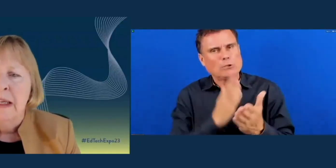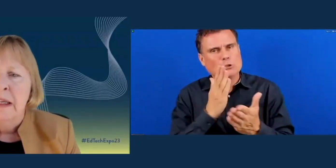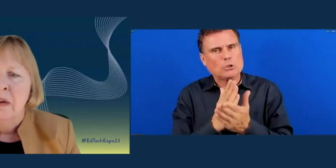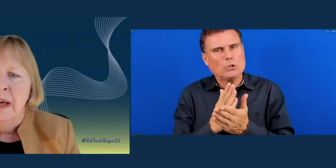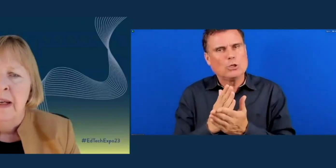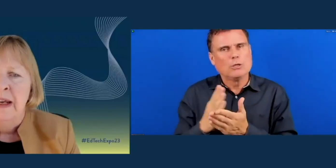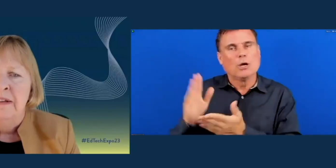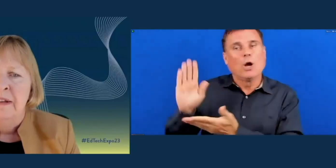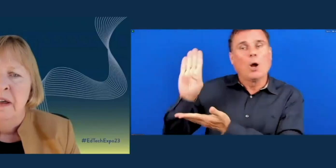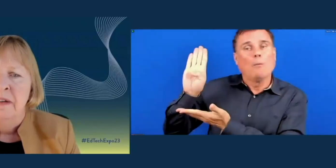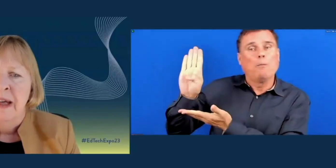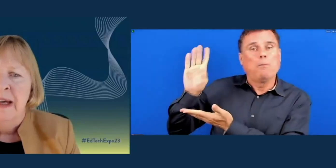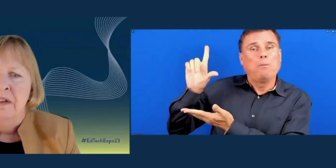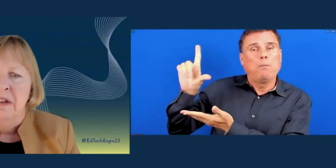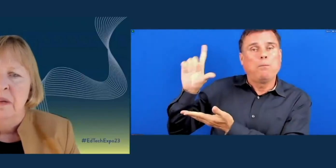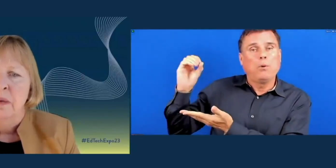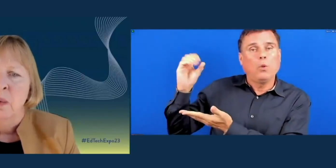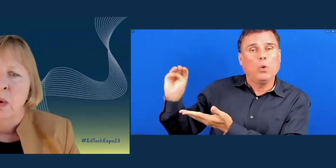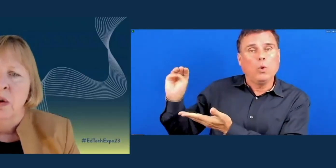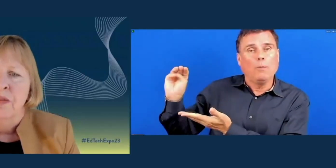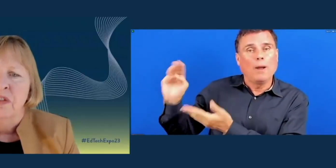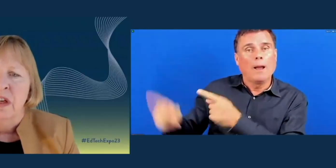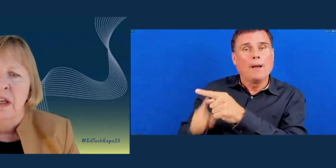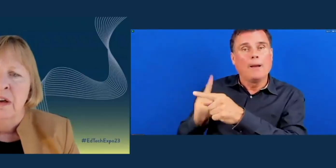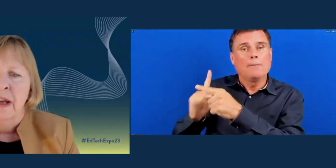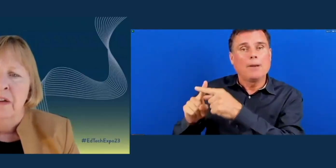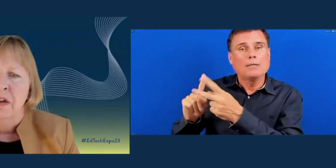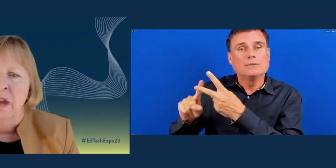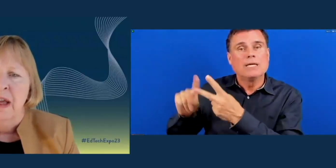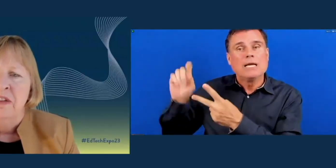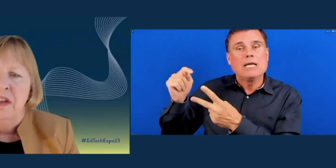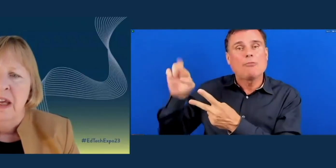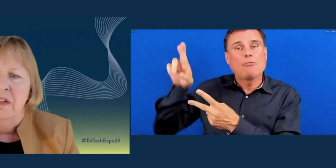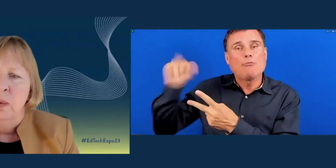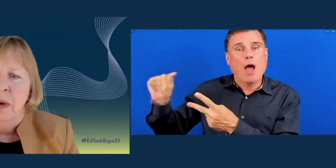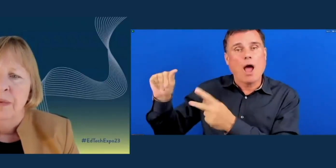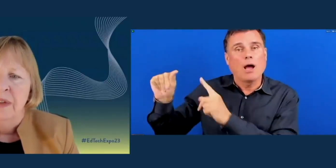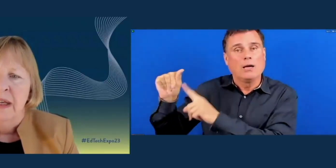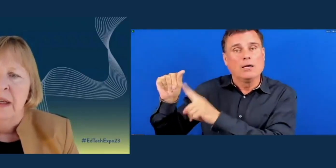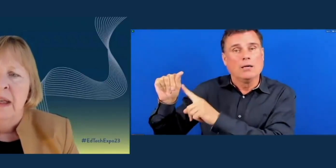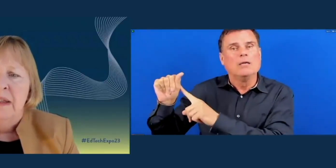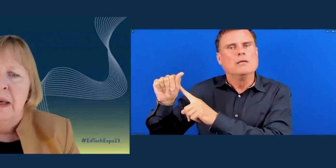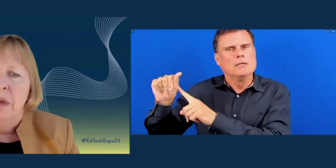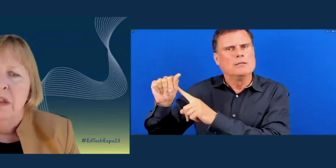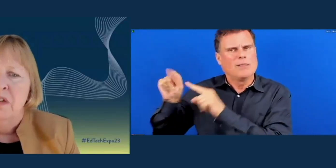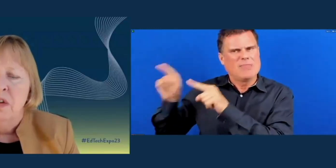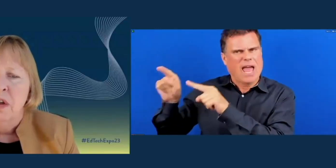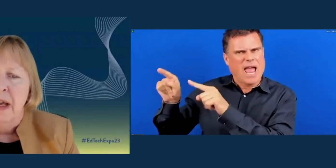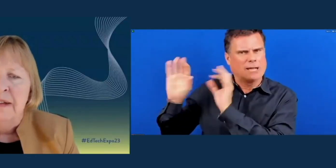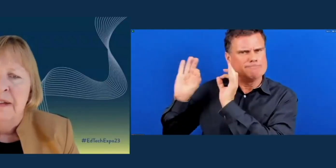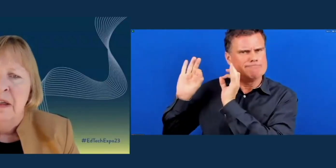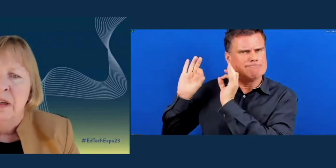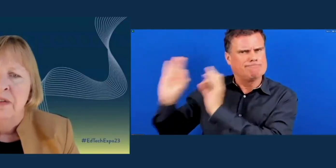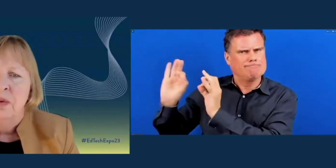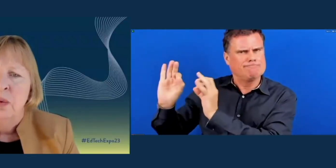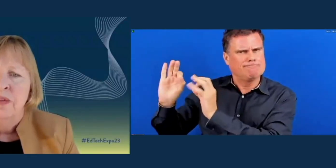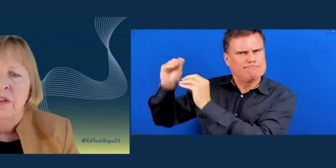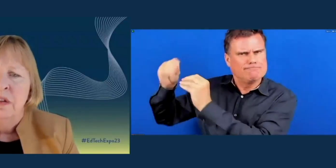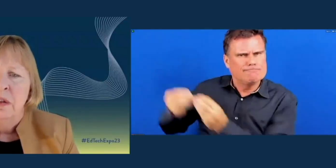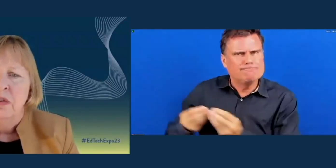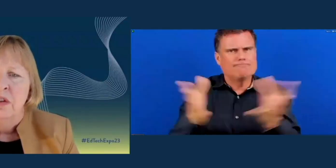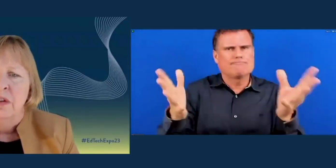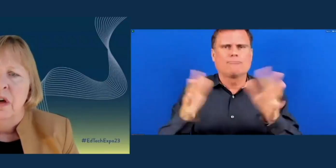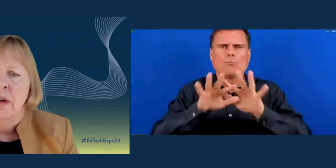will integrate ACR's legacy through the World Vision International Education website that will ensure ACR's tools